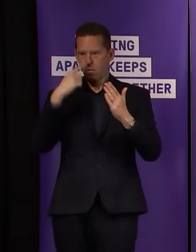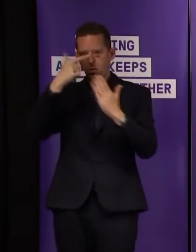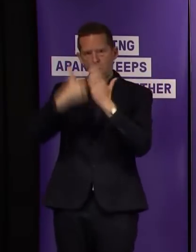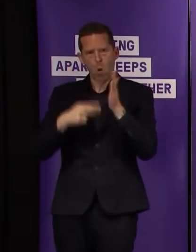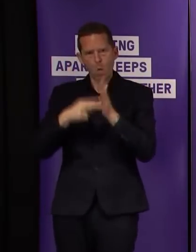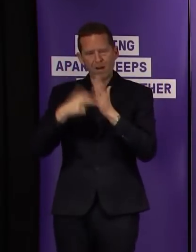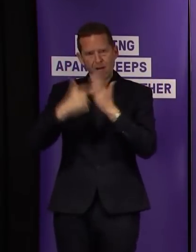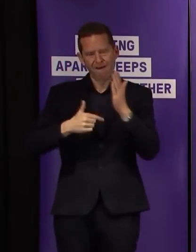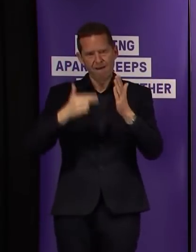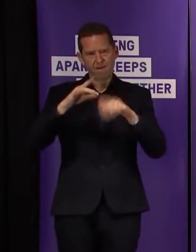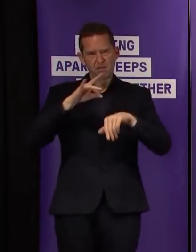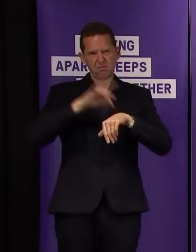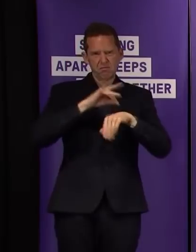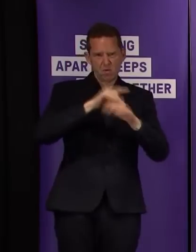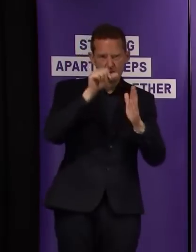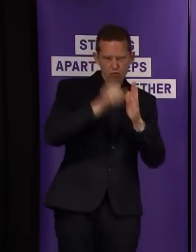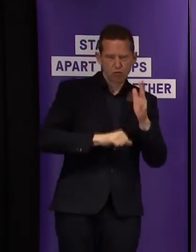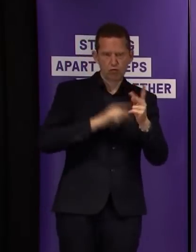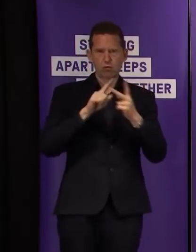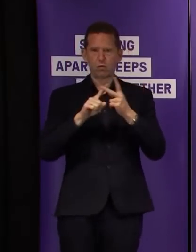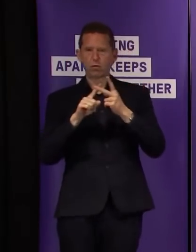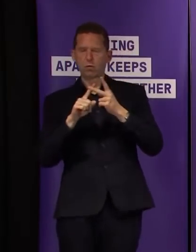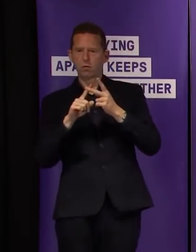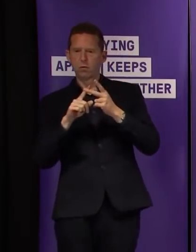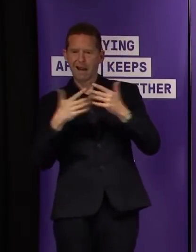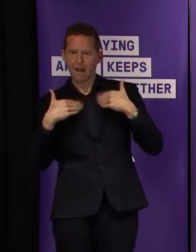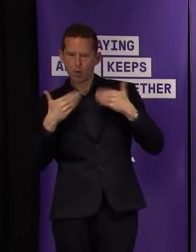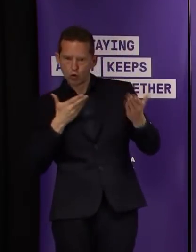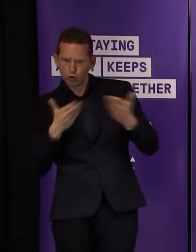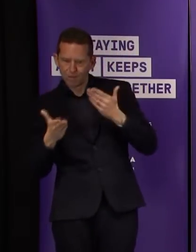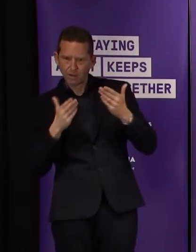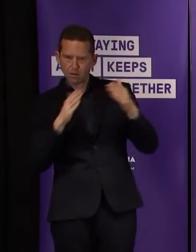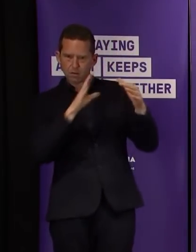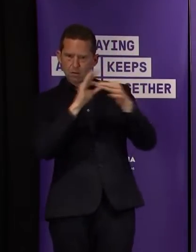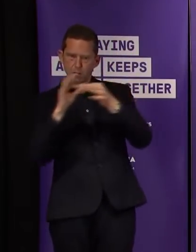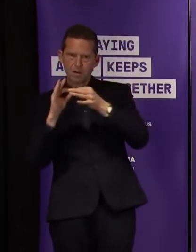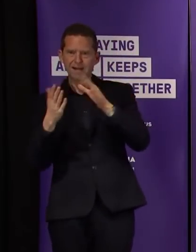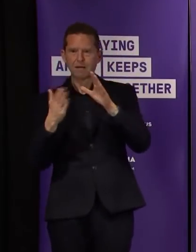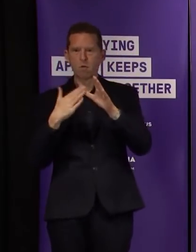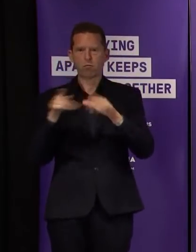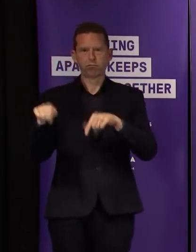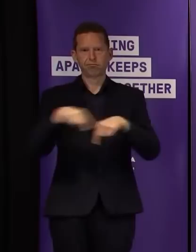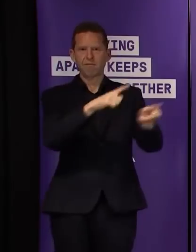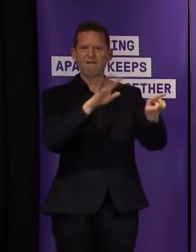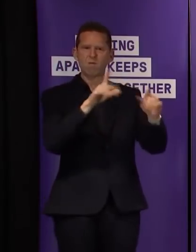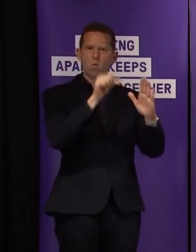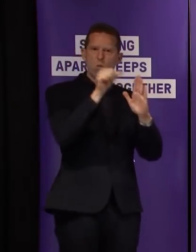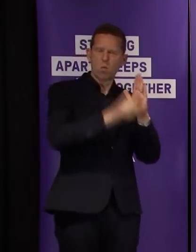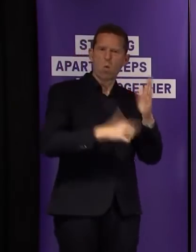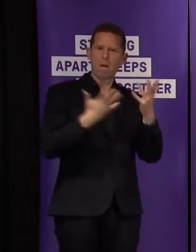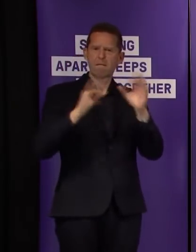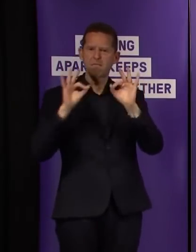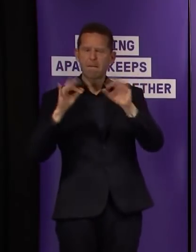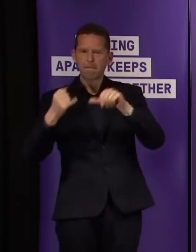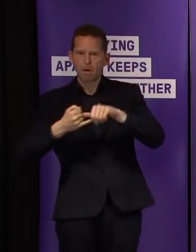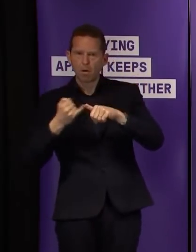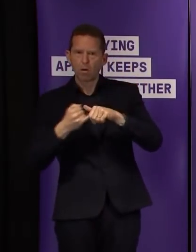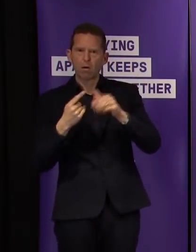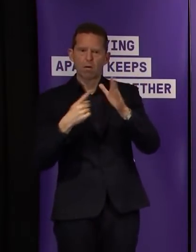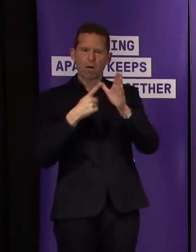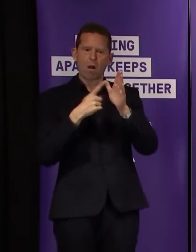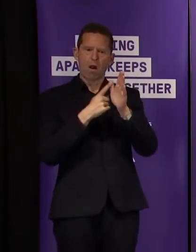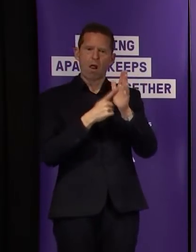hospital-based and health service auspiced services, whether they be surgical or medical, or indeed allied